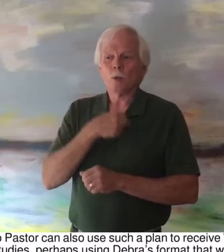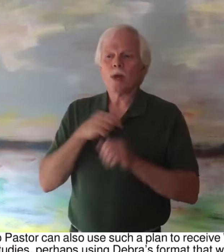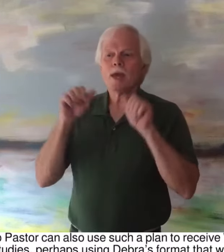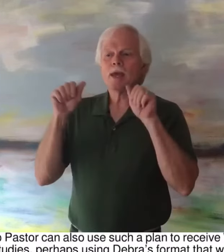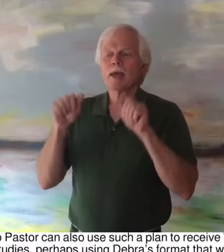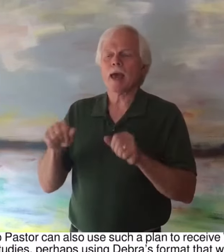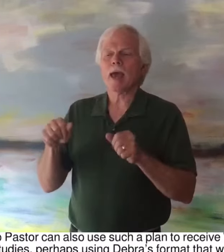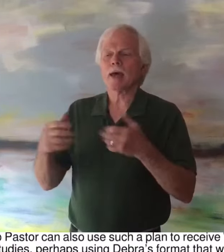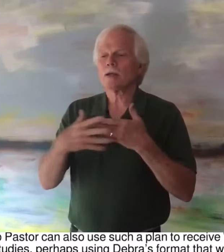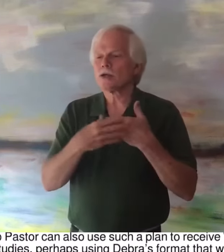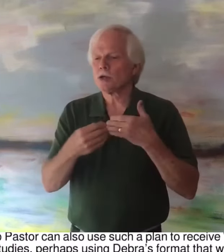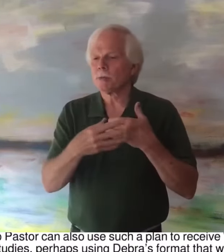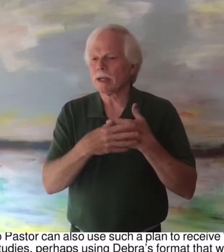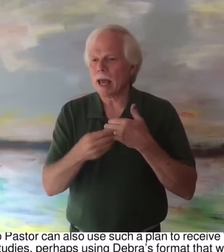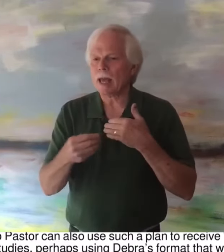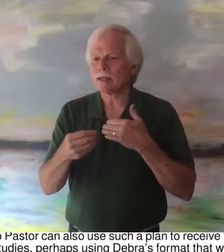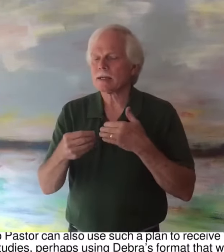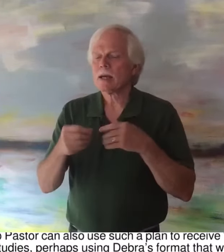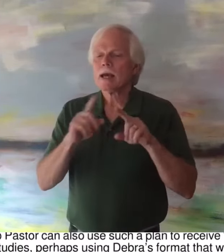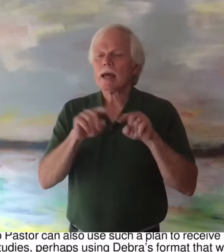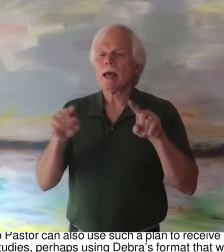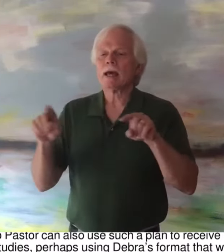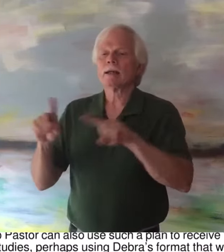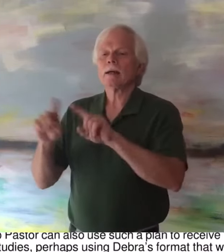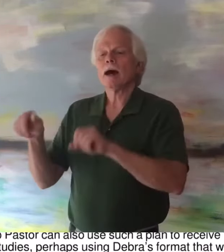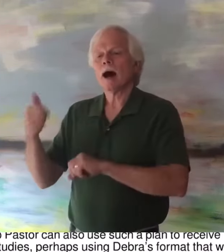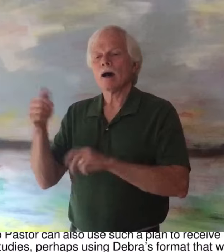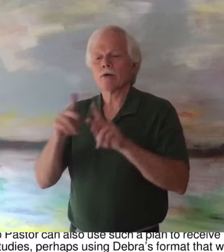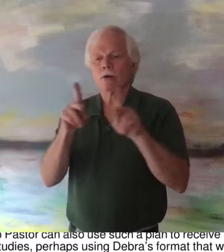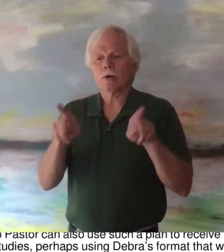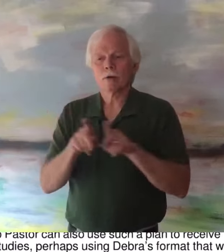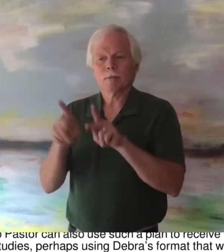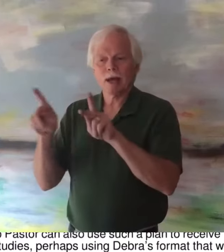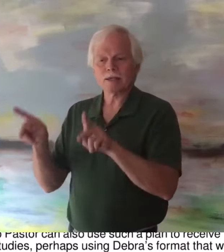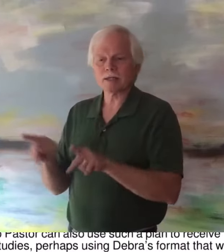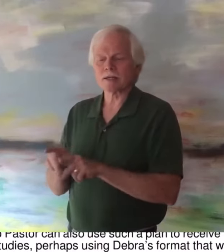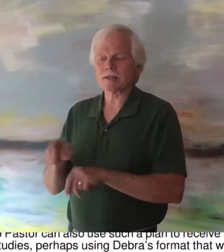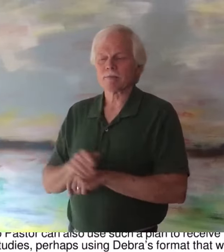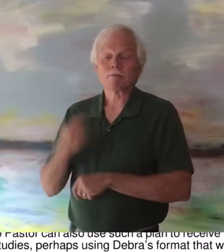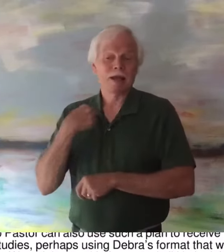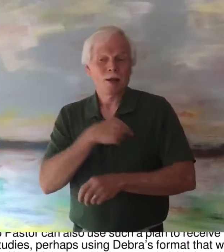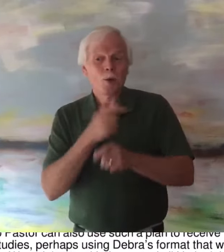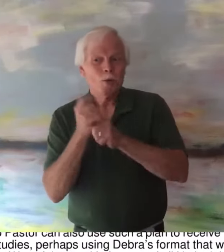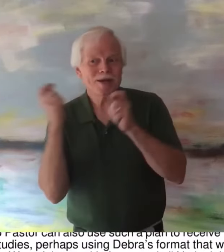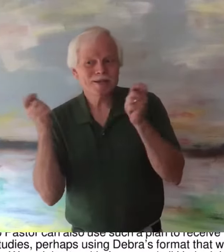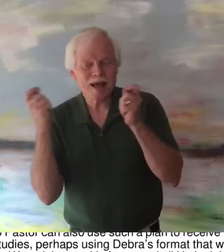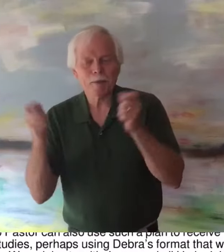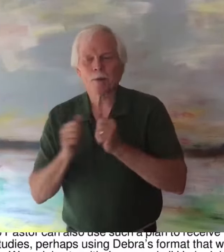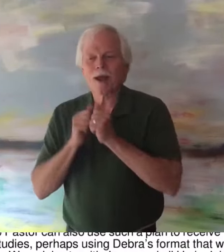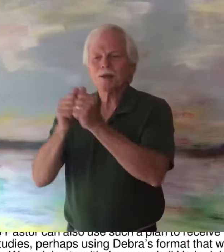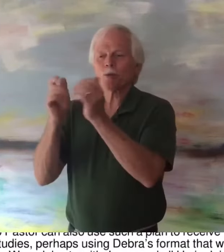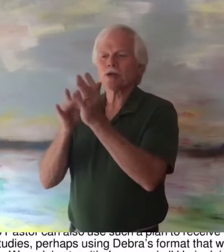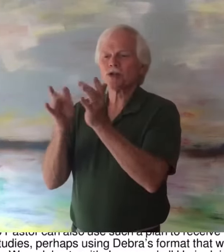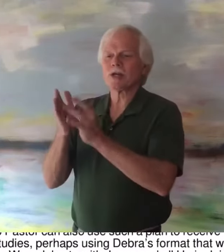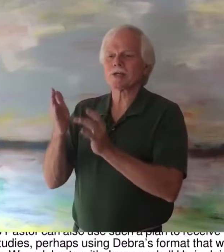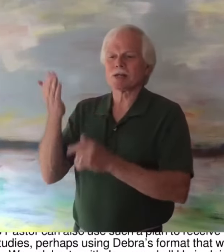we can duplicate in other places. We celebrate with Jesus